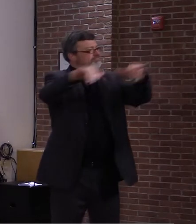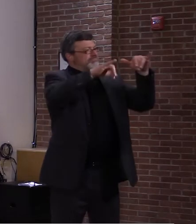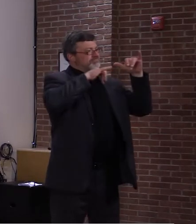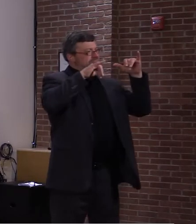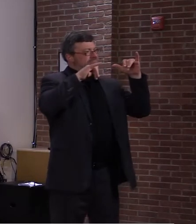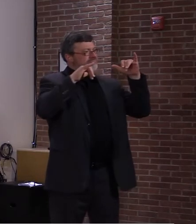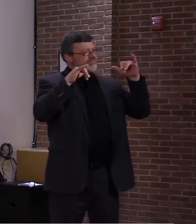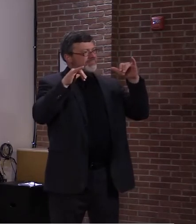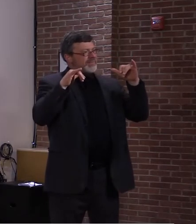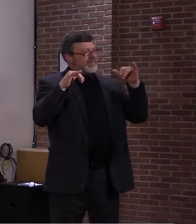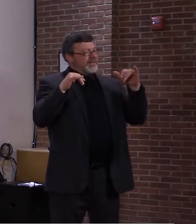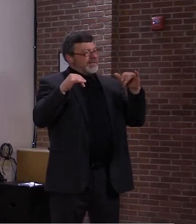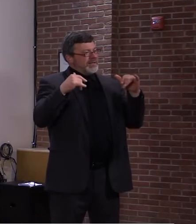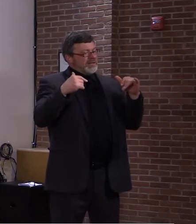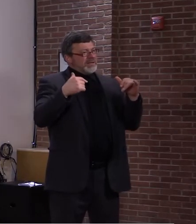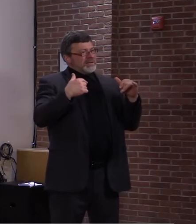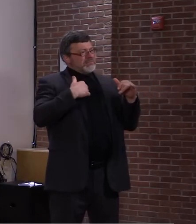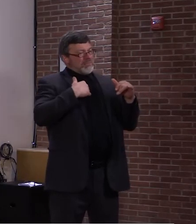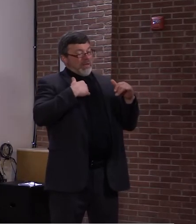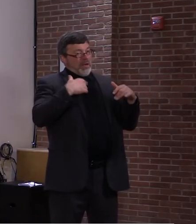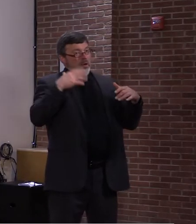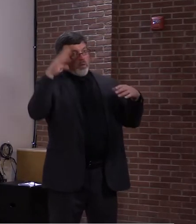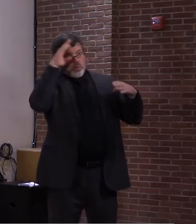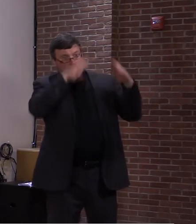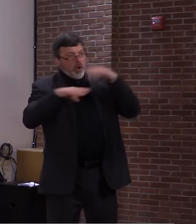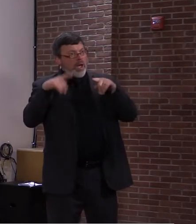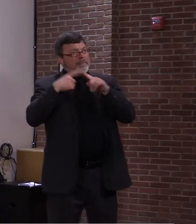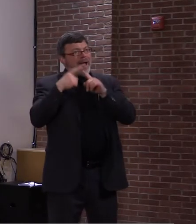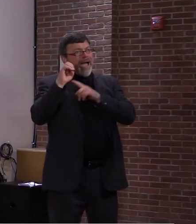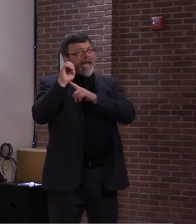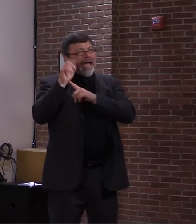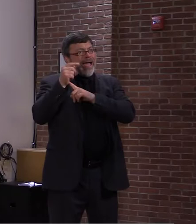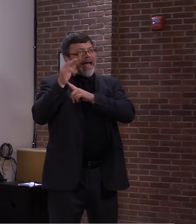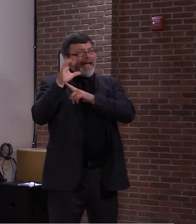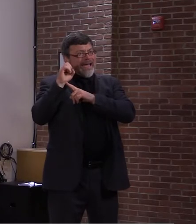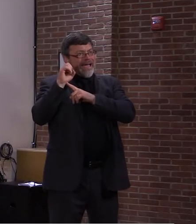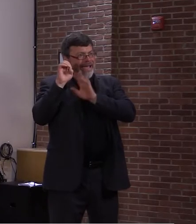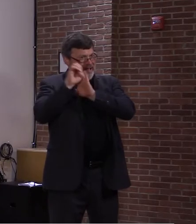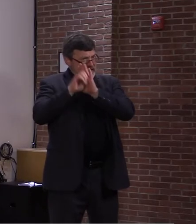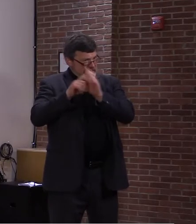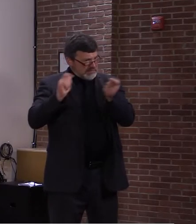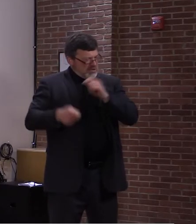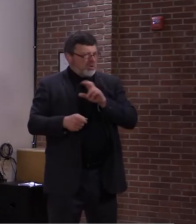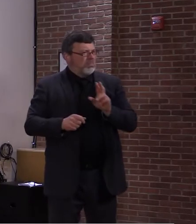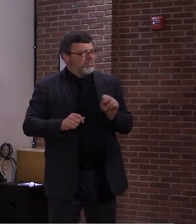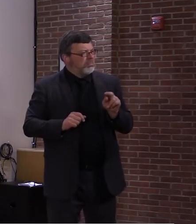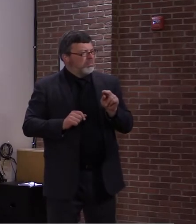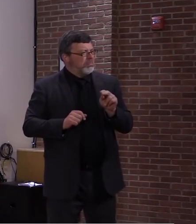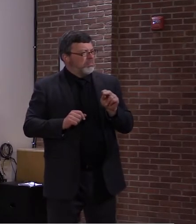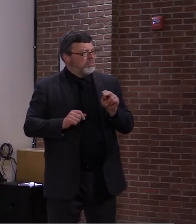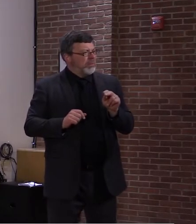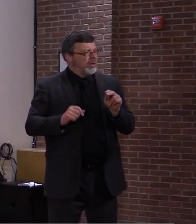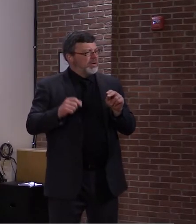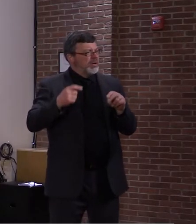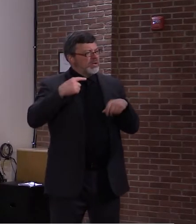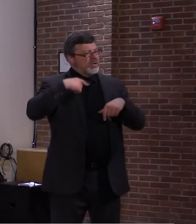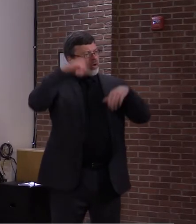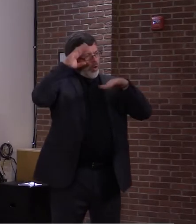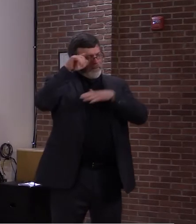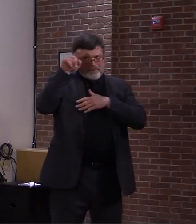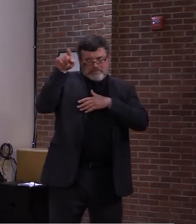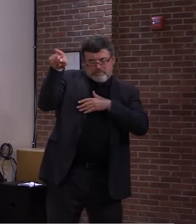reform. I do hope that the legislature takes it upon themselves to make sure that